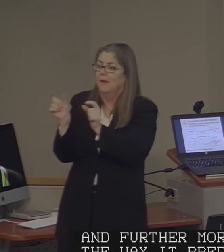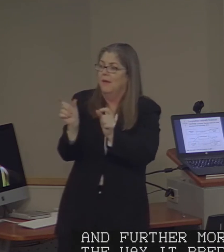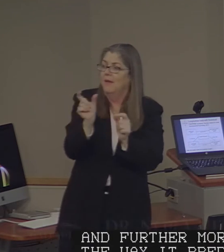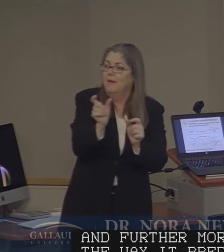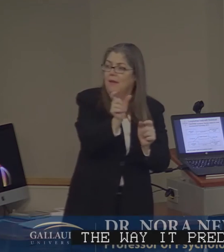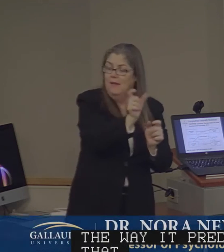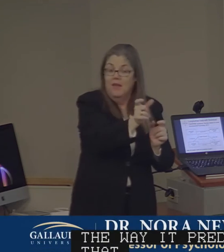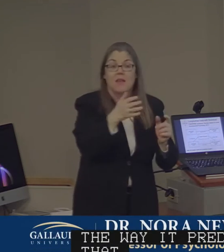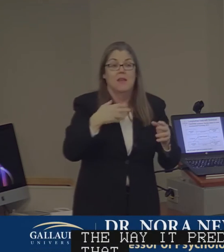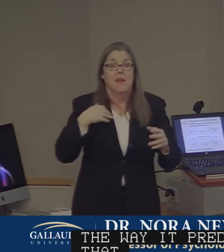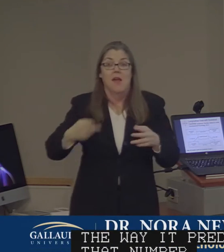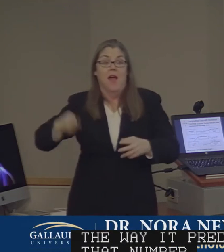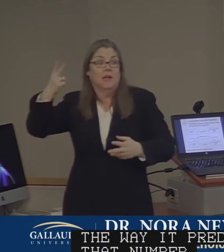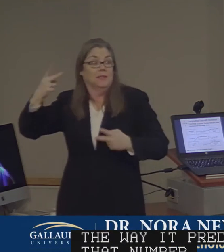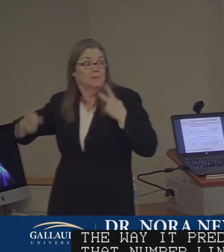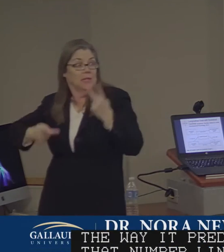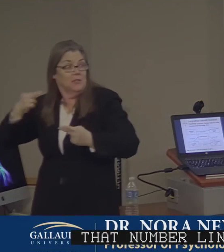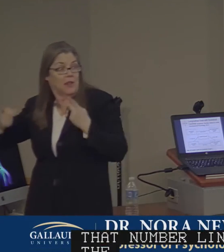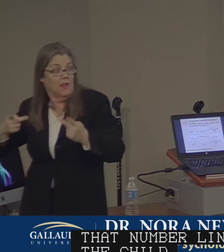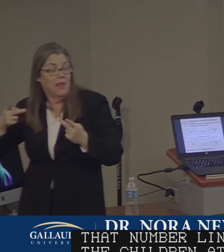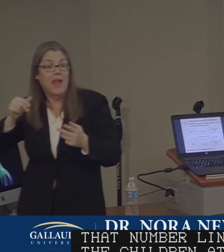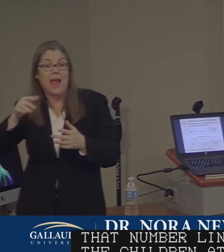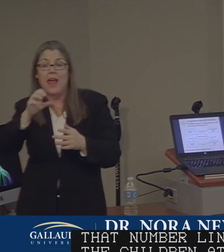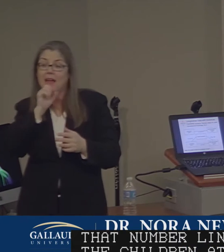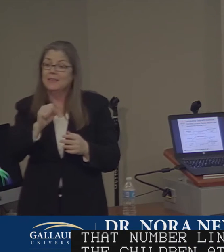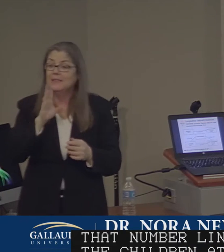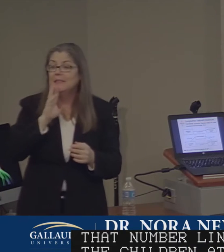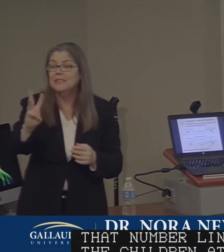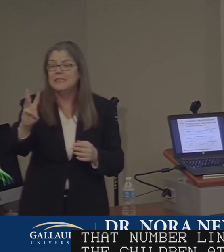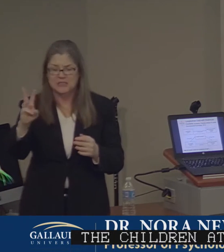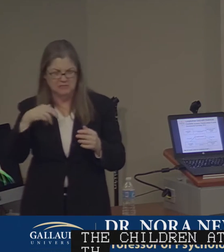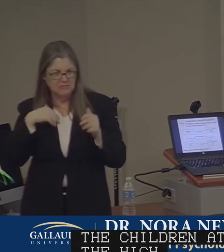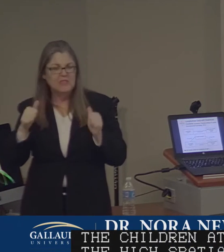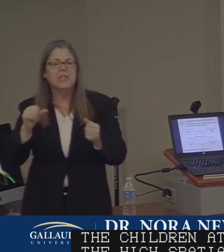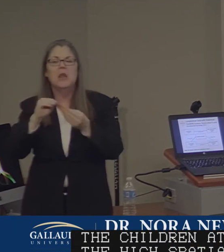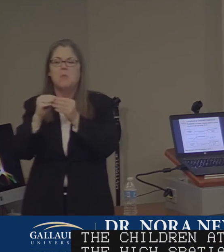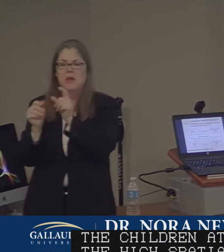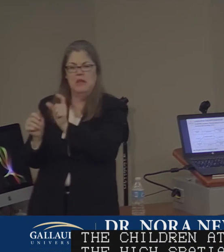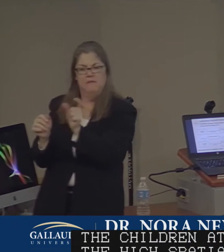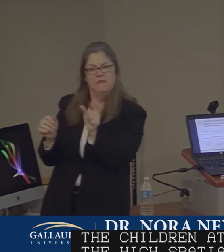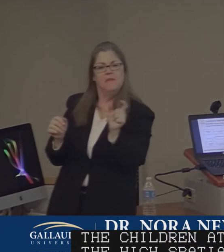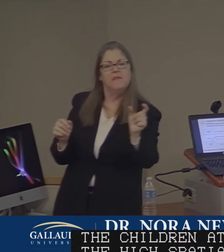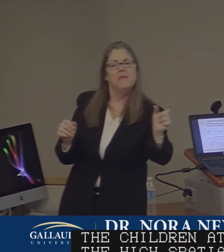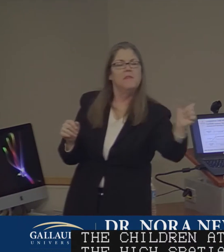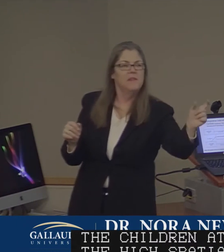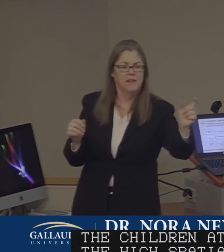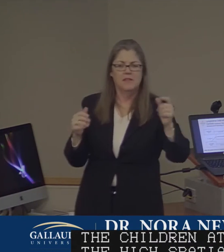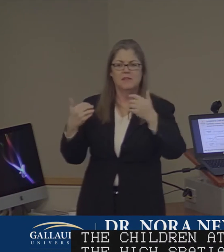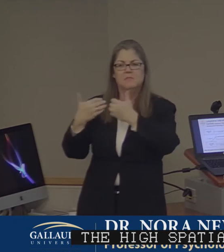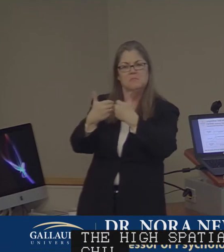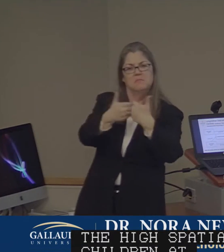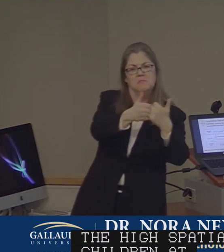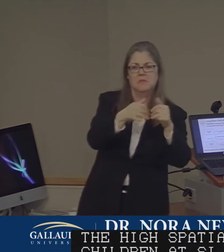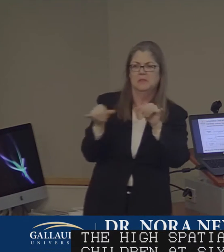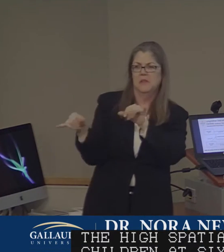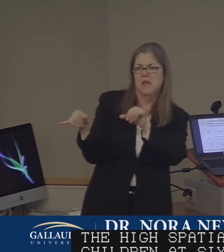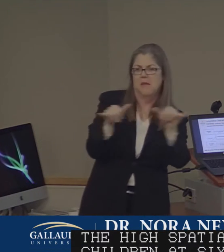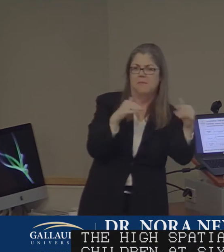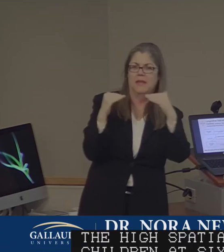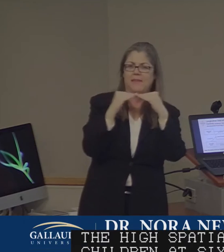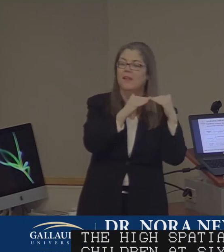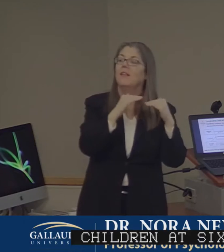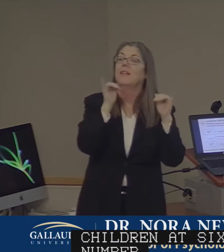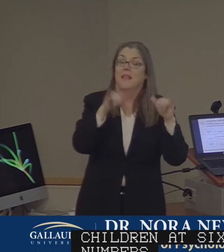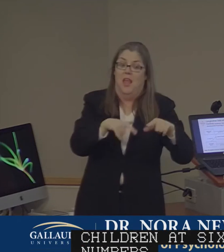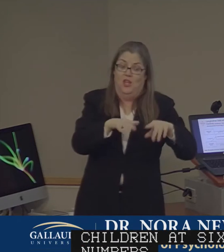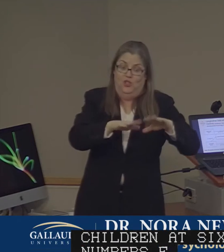skill were the children at age 6 who could space numbers evenly on the number line, and then those were the children who